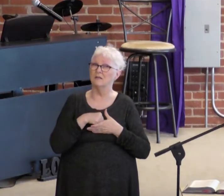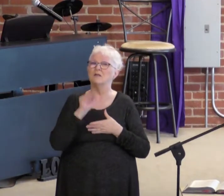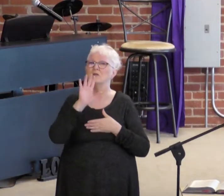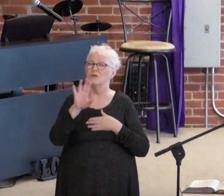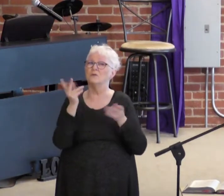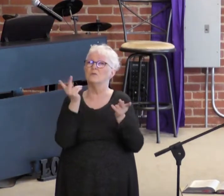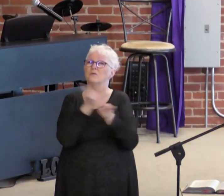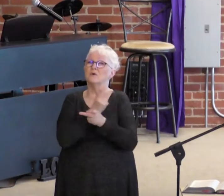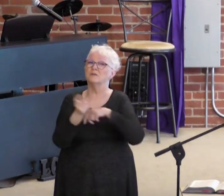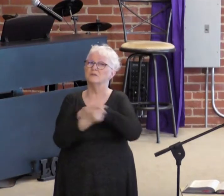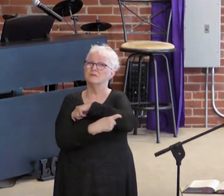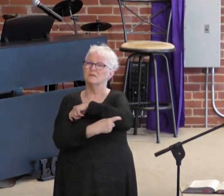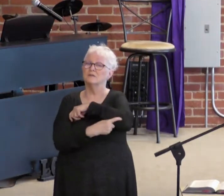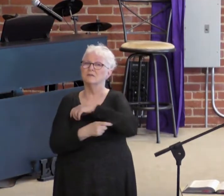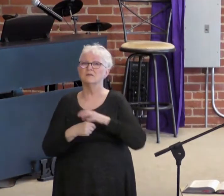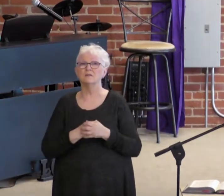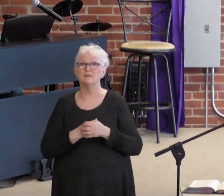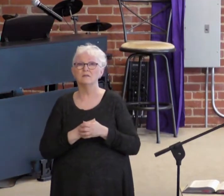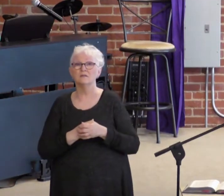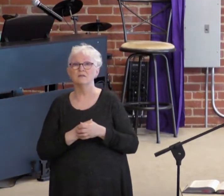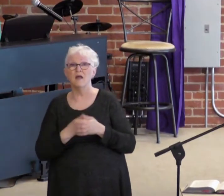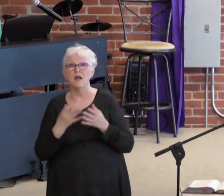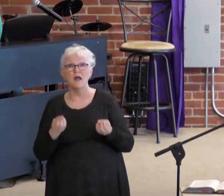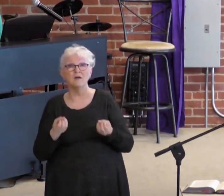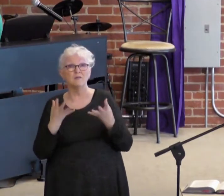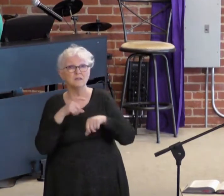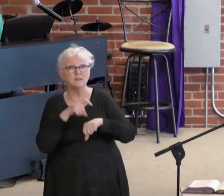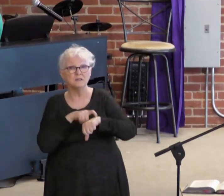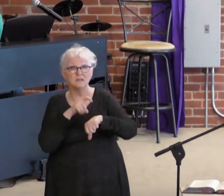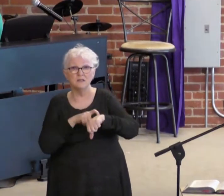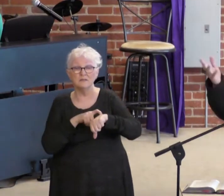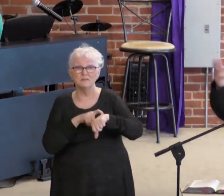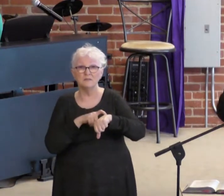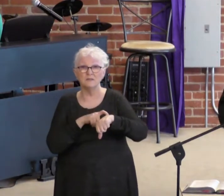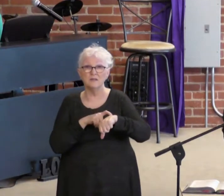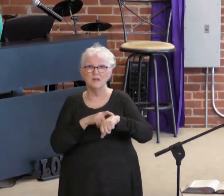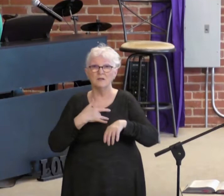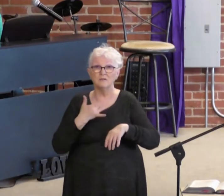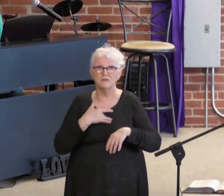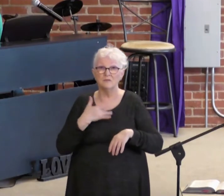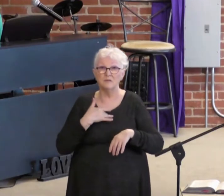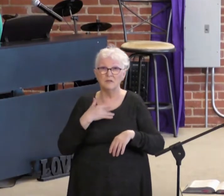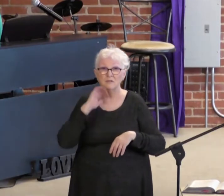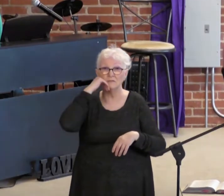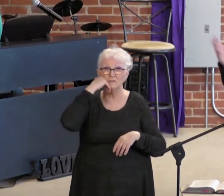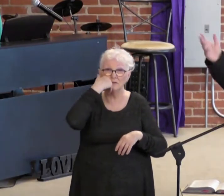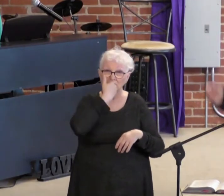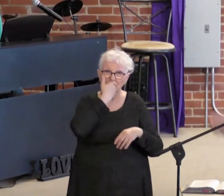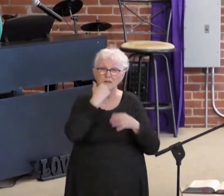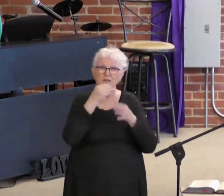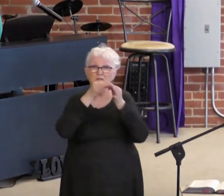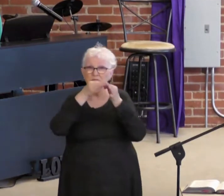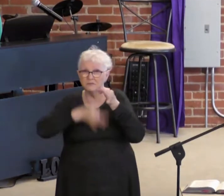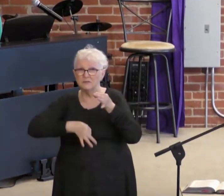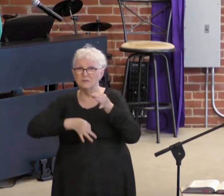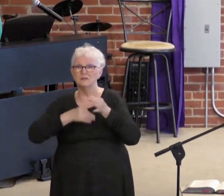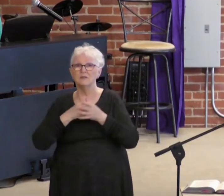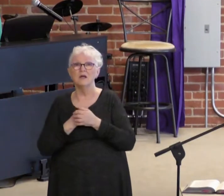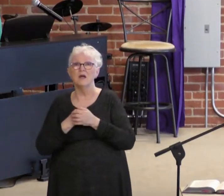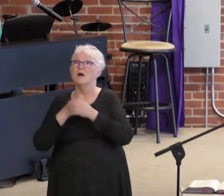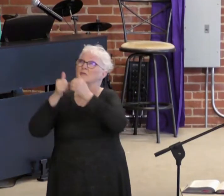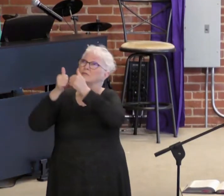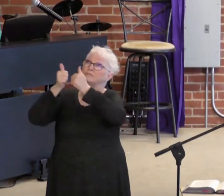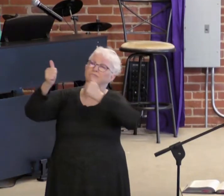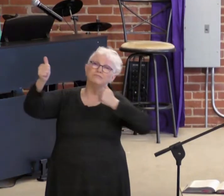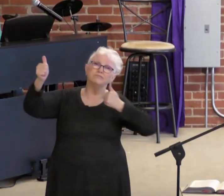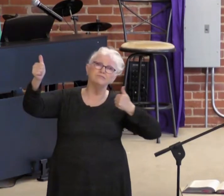times have you beat yourself up over that? How many times have you felt unworthy or far away from God because